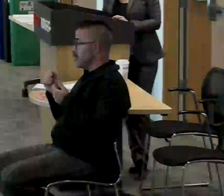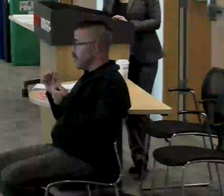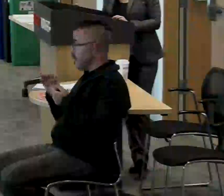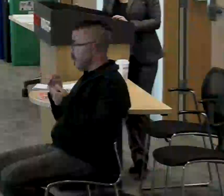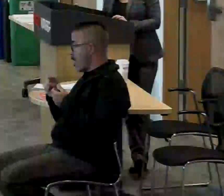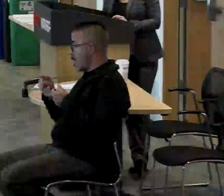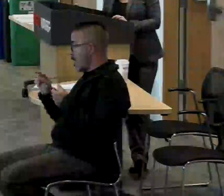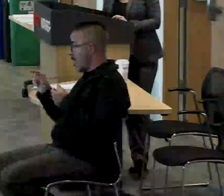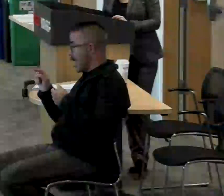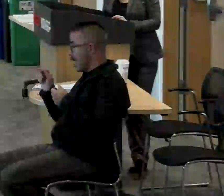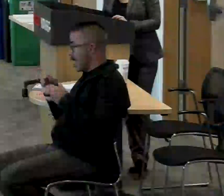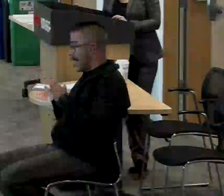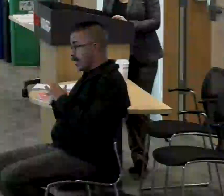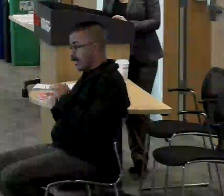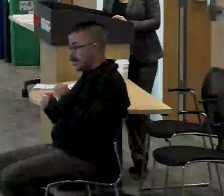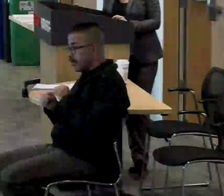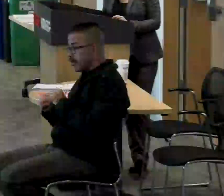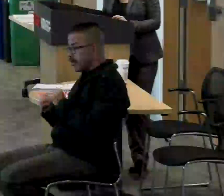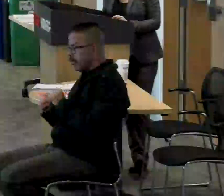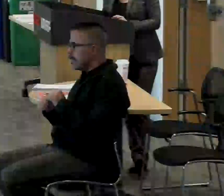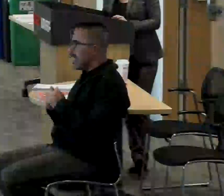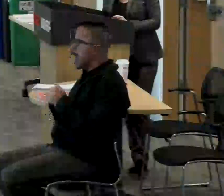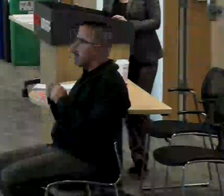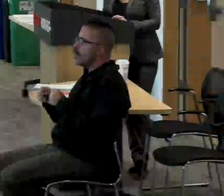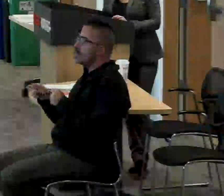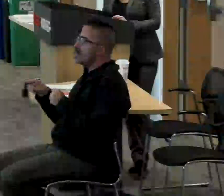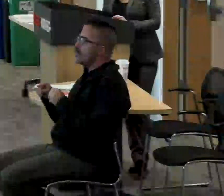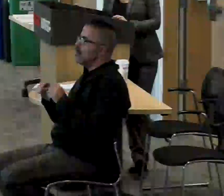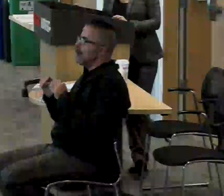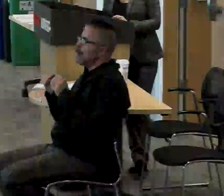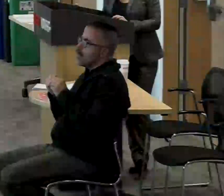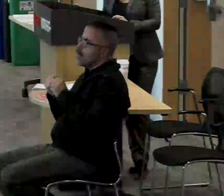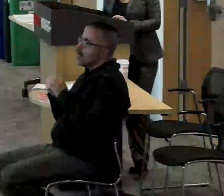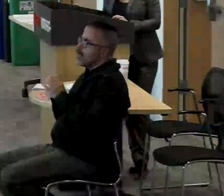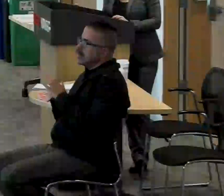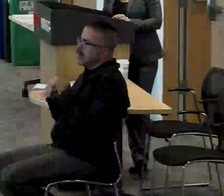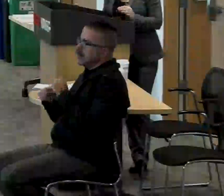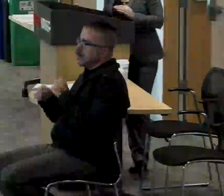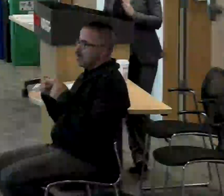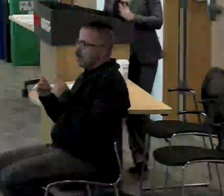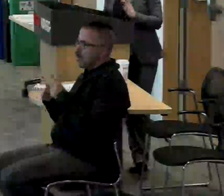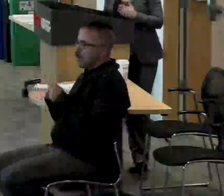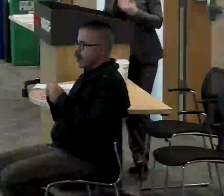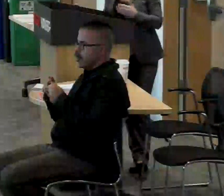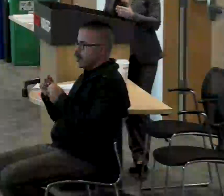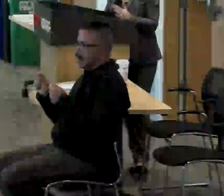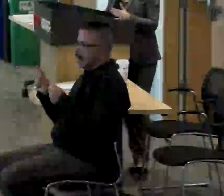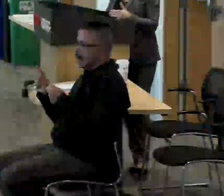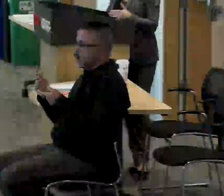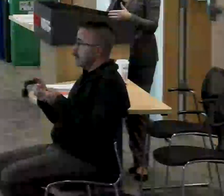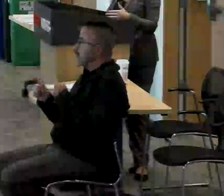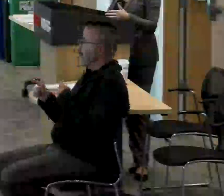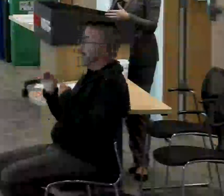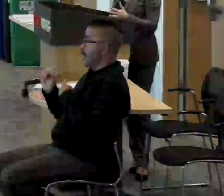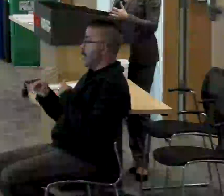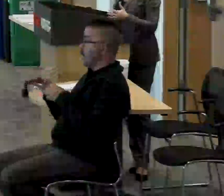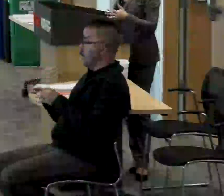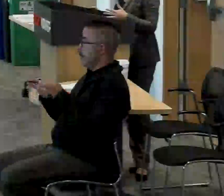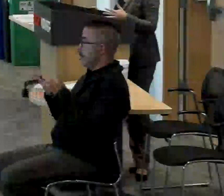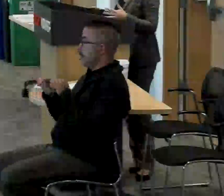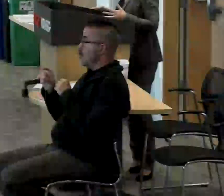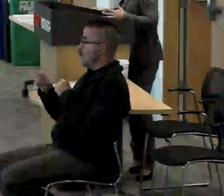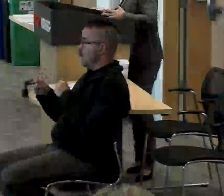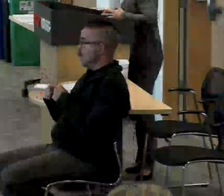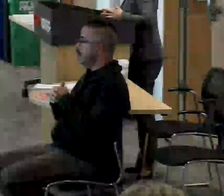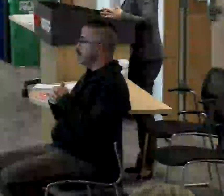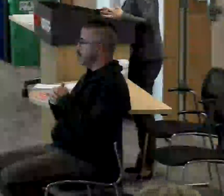might be more tailored or more accessible to folks with disabilities? That's such an important question and topic